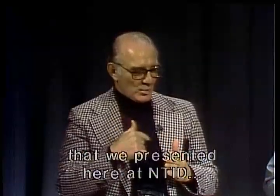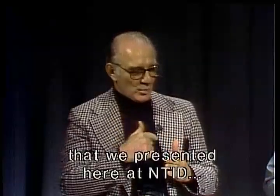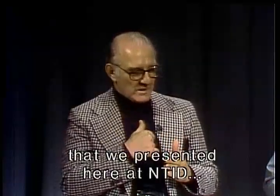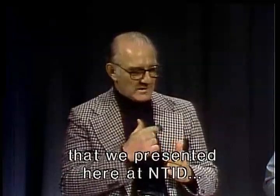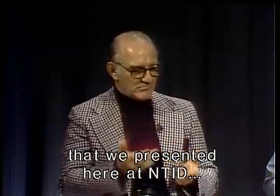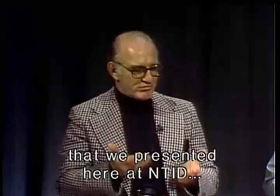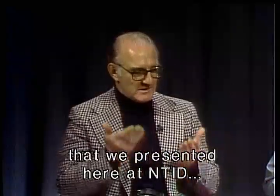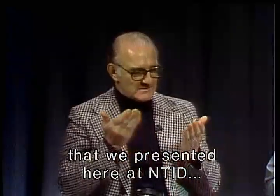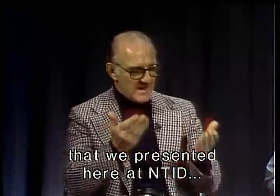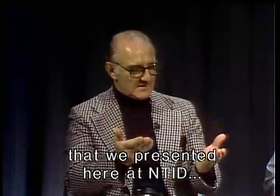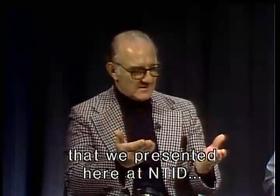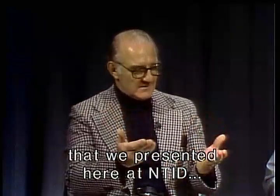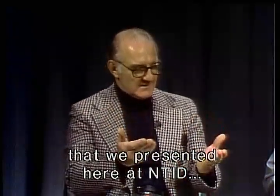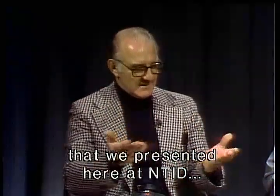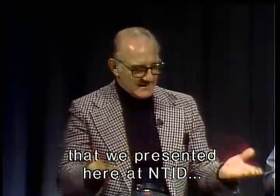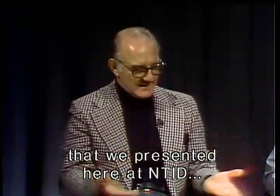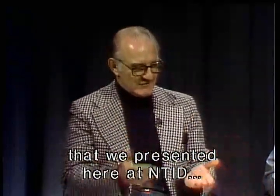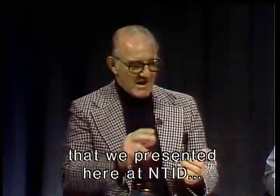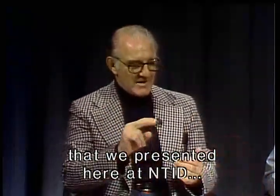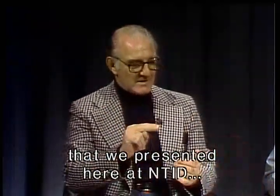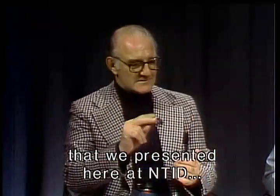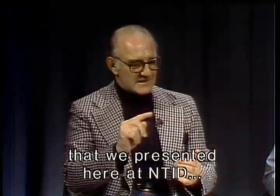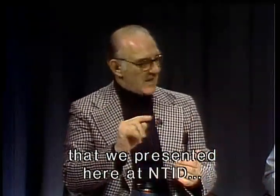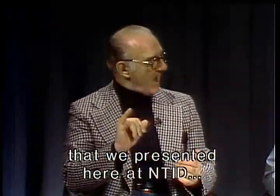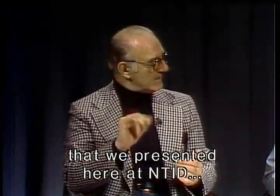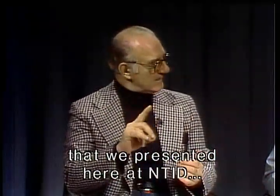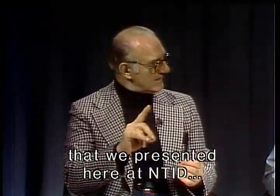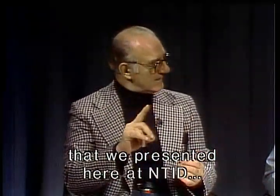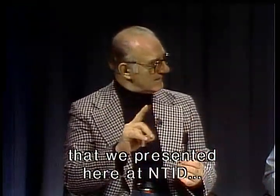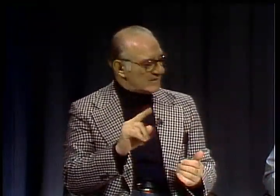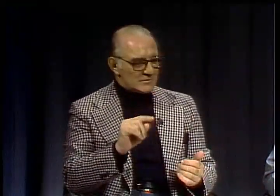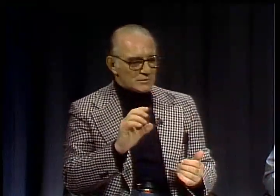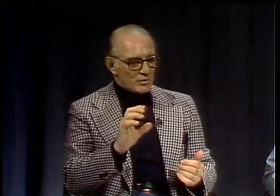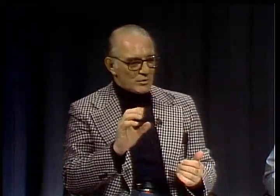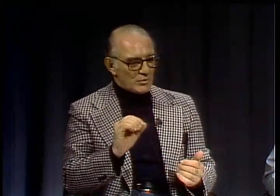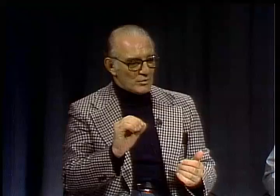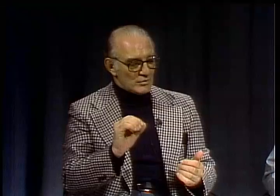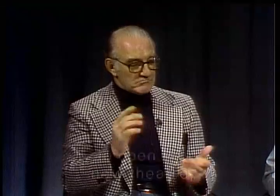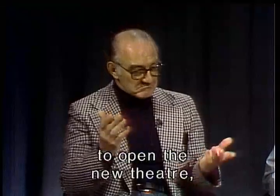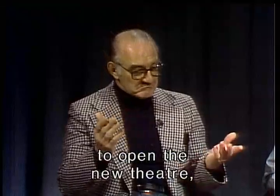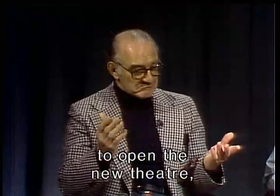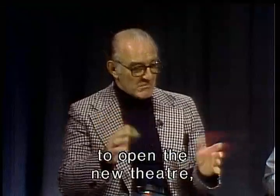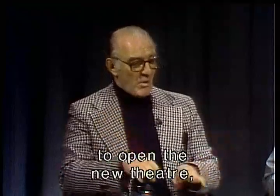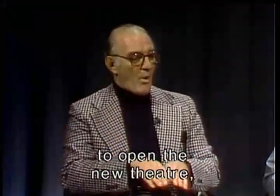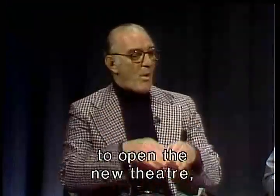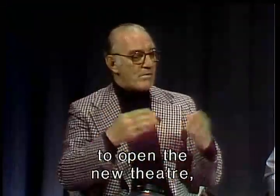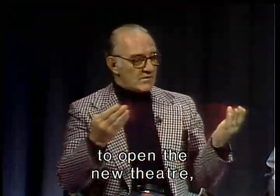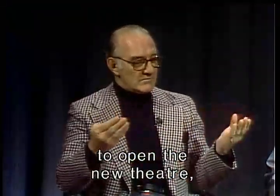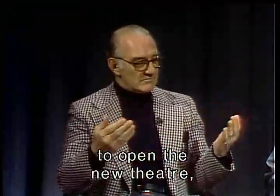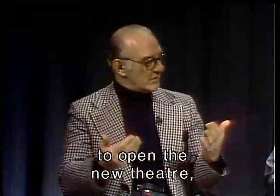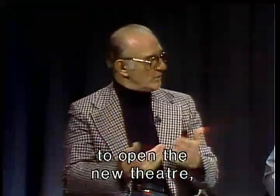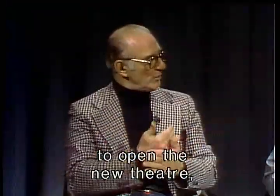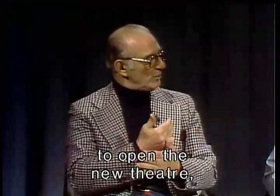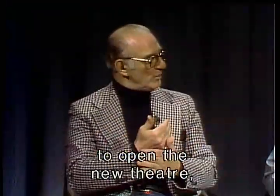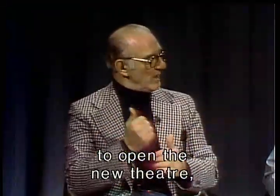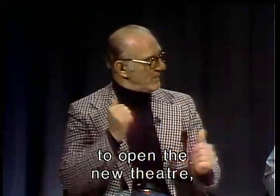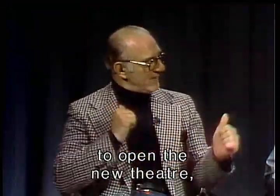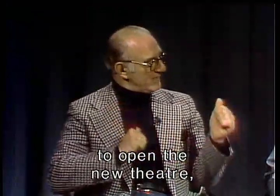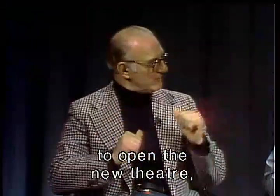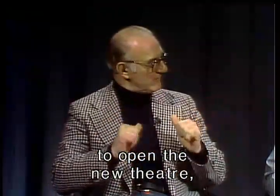we presented here at NTID to open the new theater